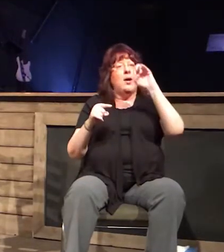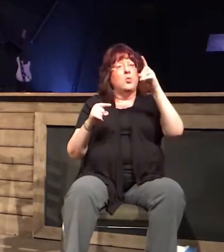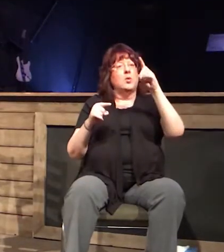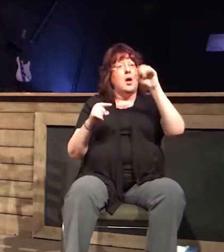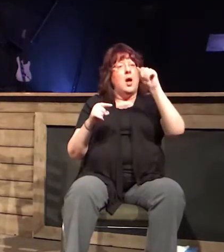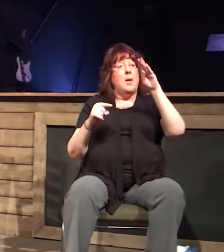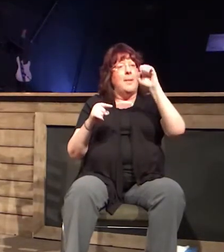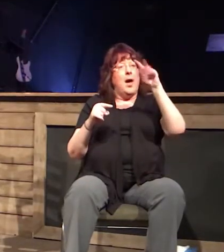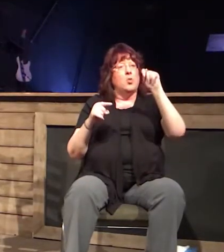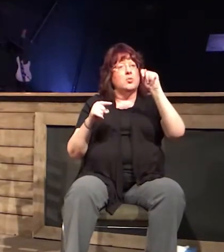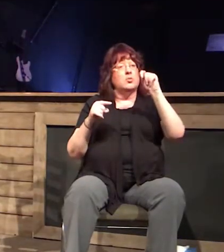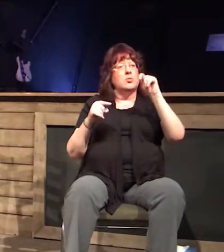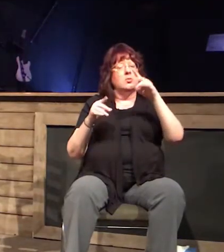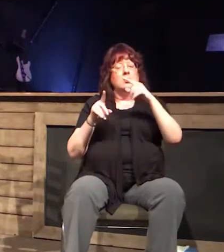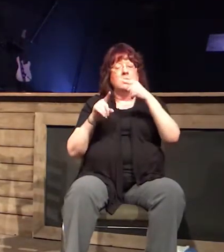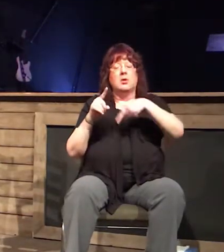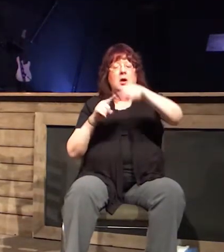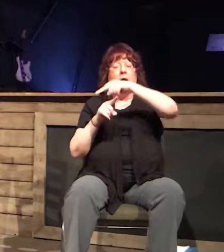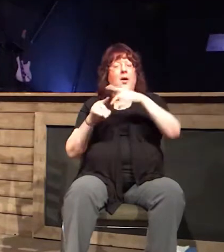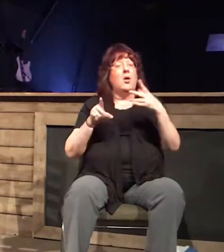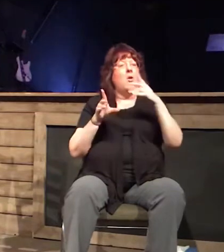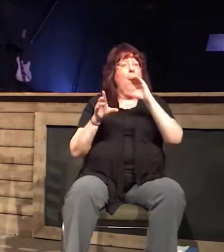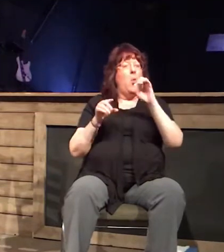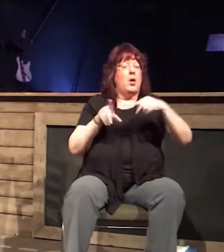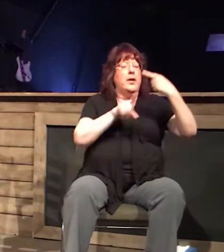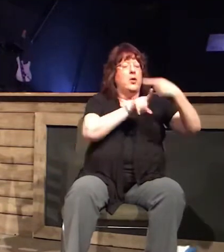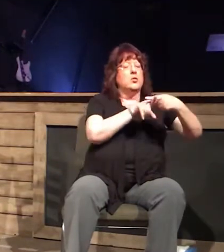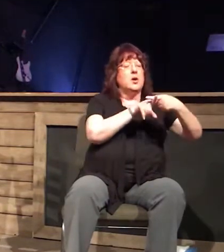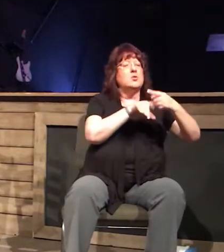intersection. How many of you know what a roundabout is?